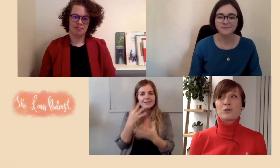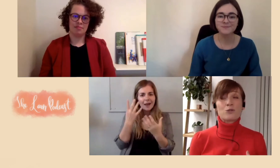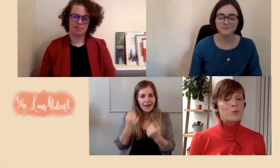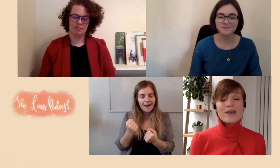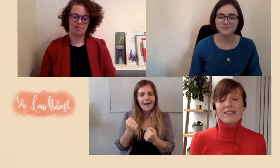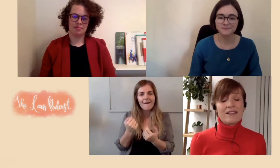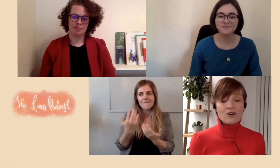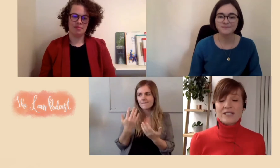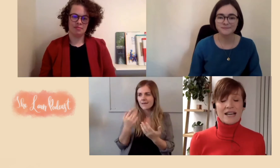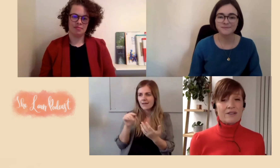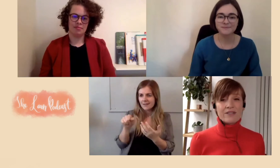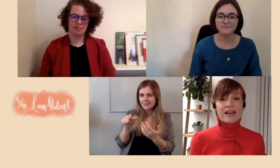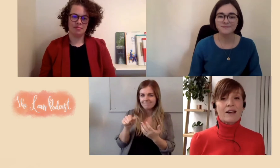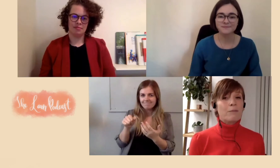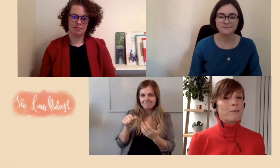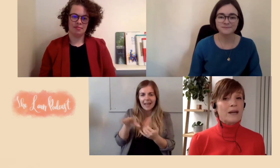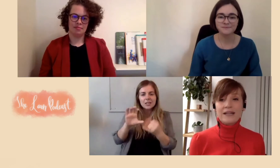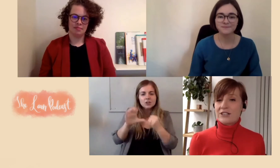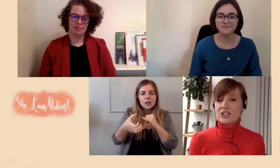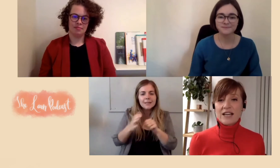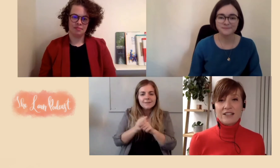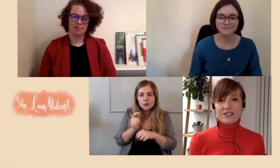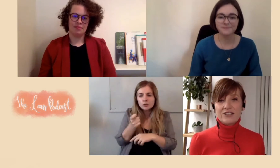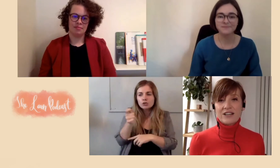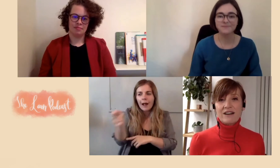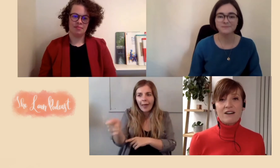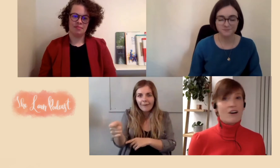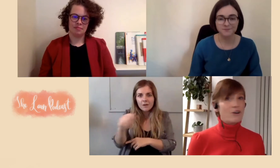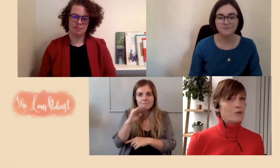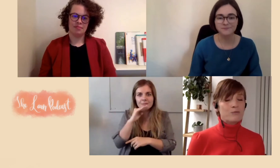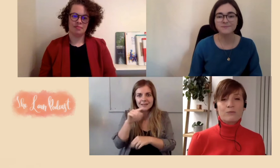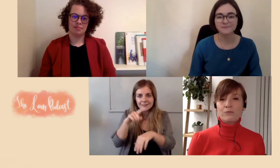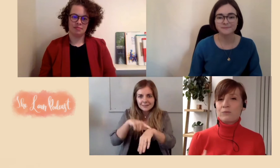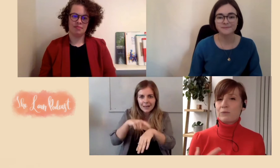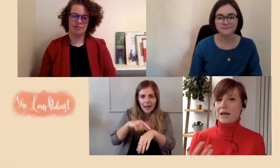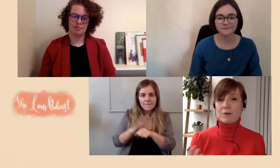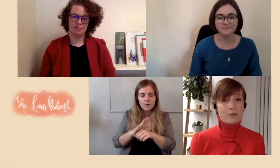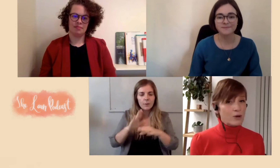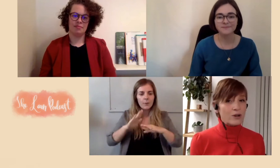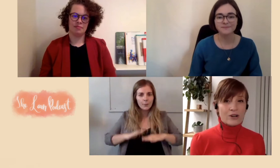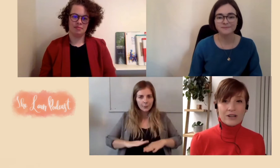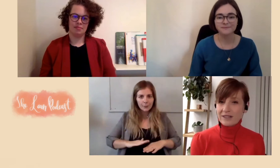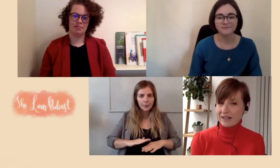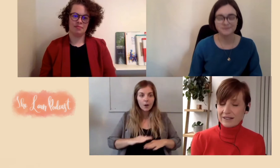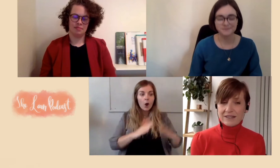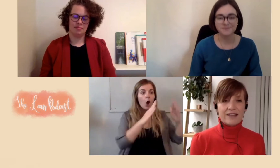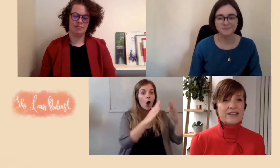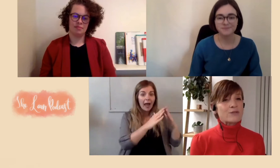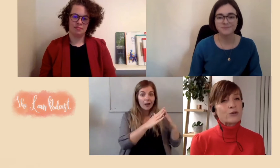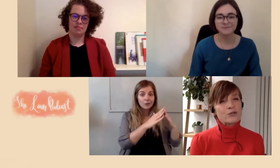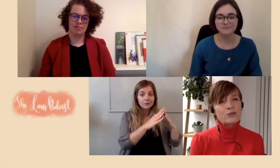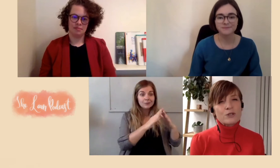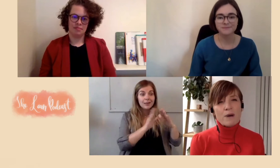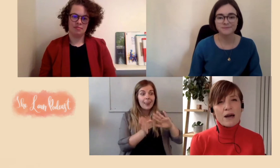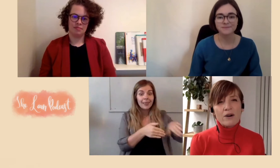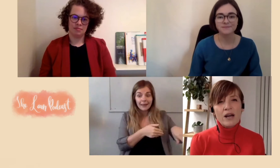work, how important that commute is, that time that we have away when we leave home before we go into